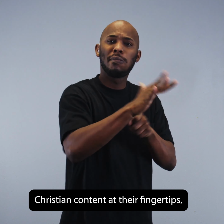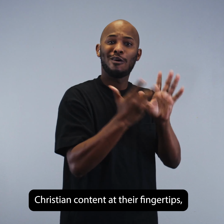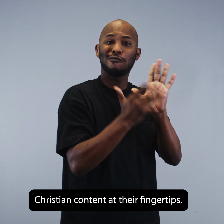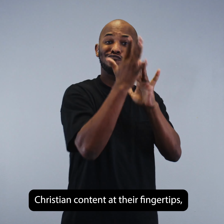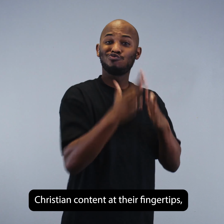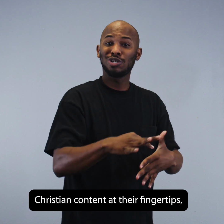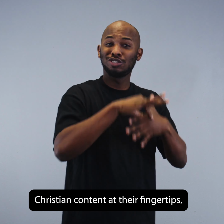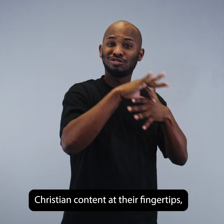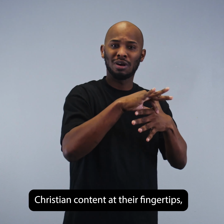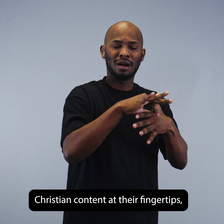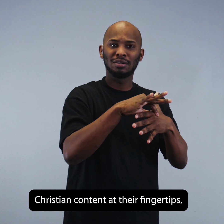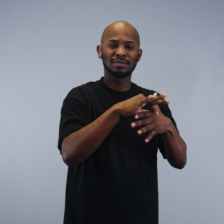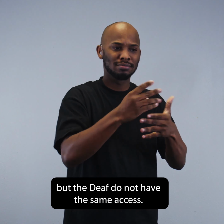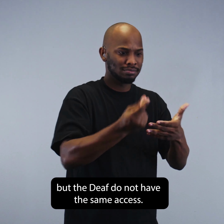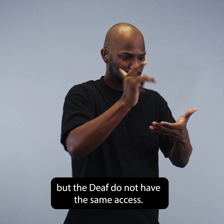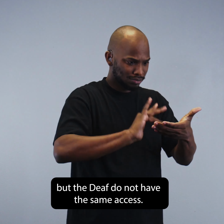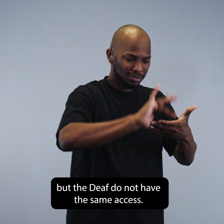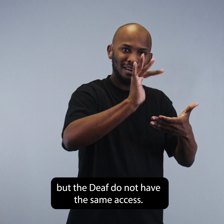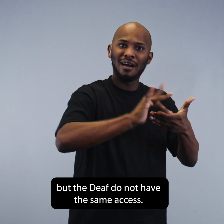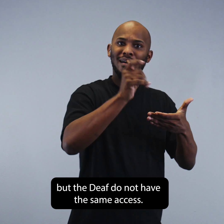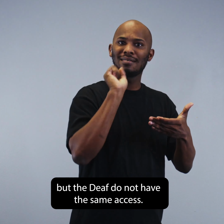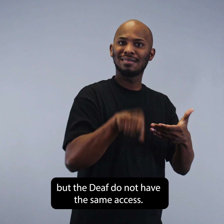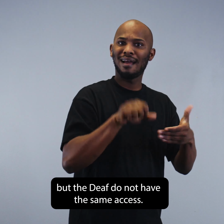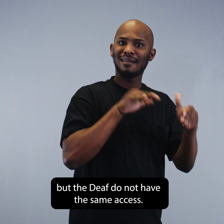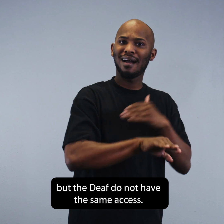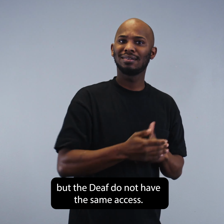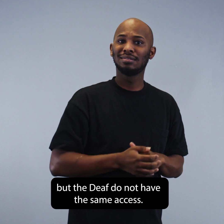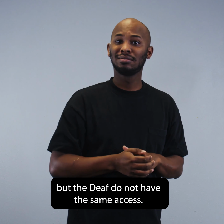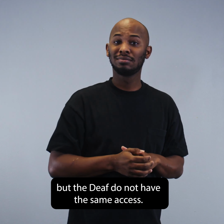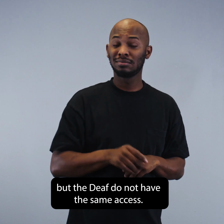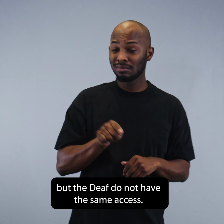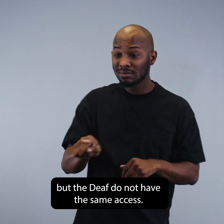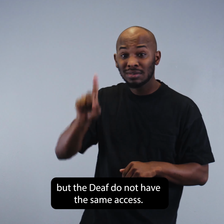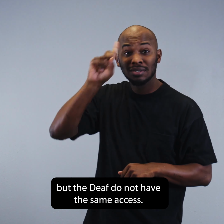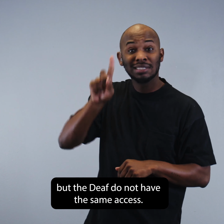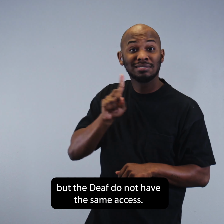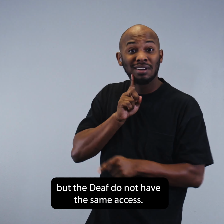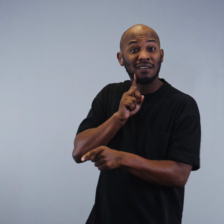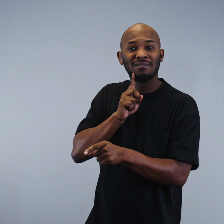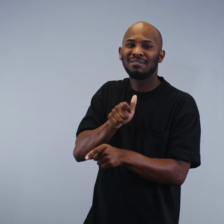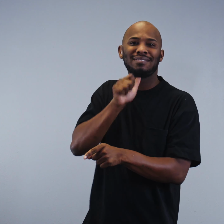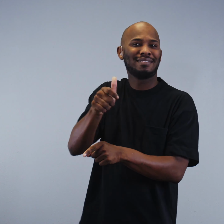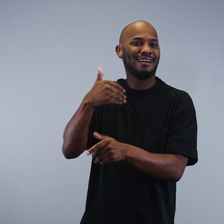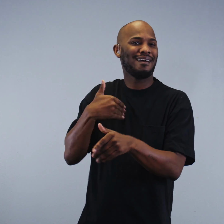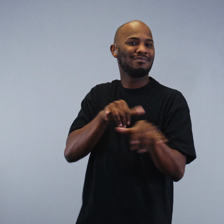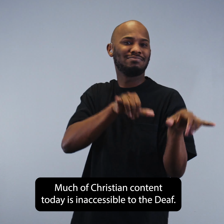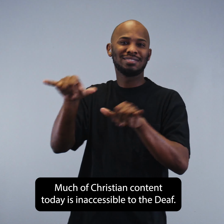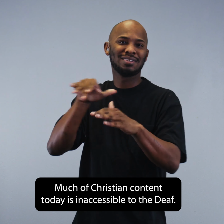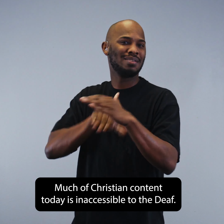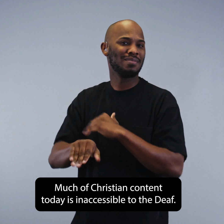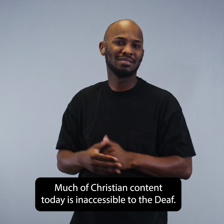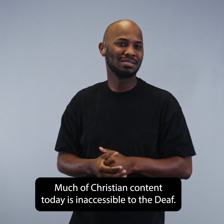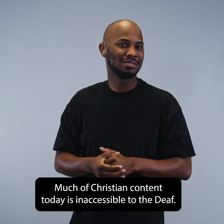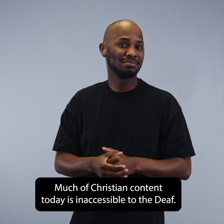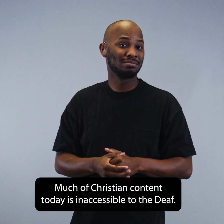content at their fingertips, but the deaf do not have the same access. Much of Christian